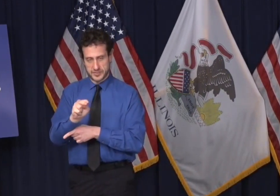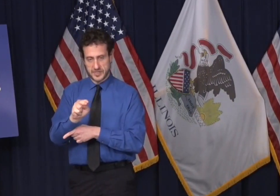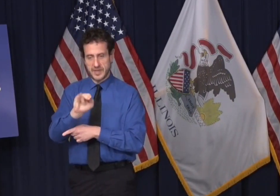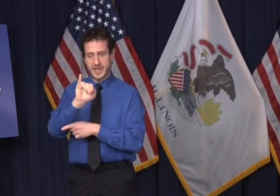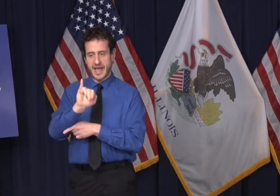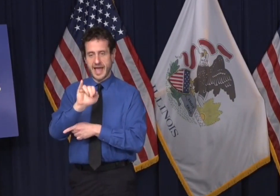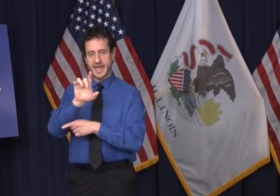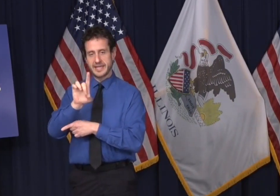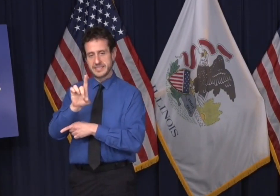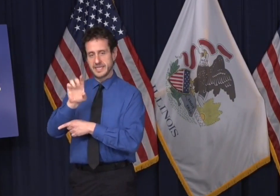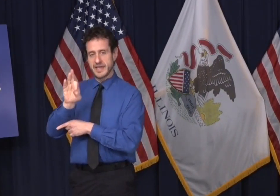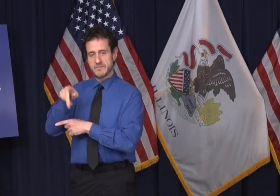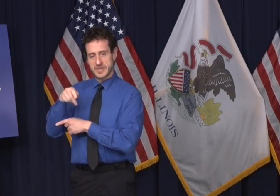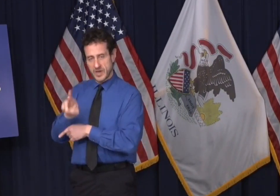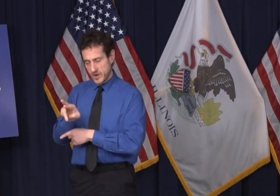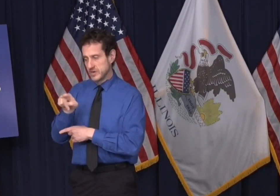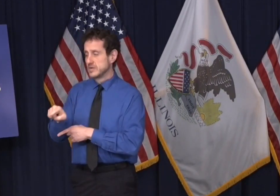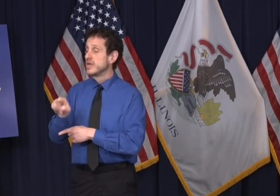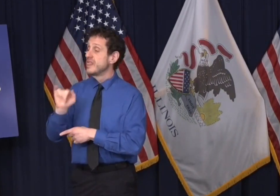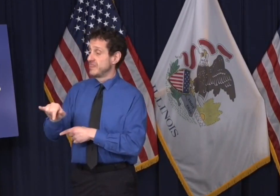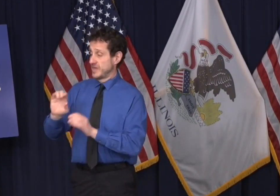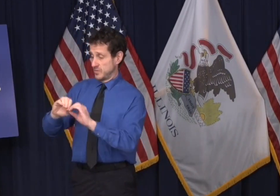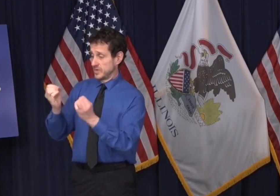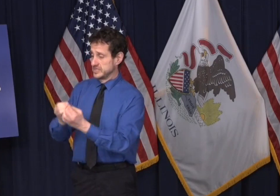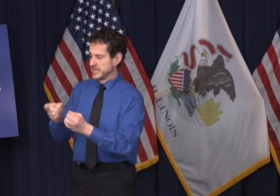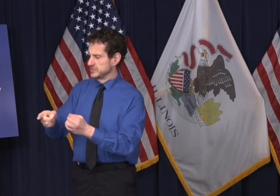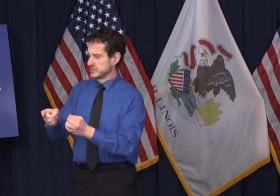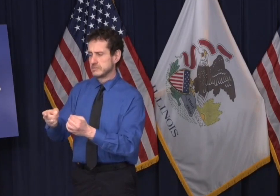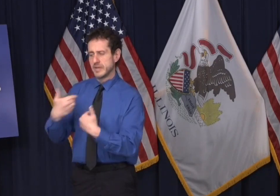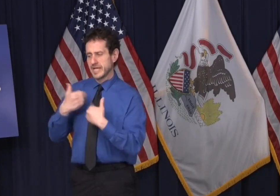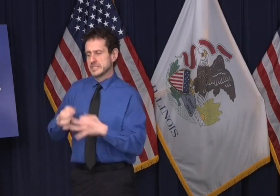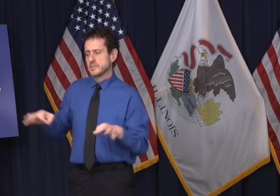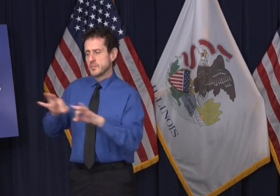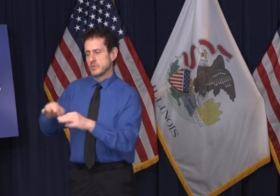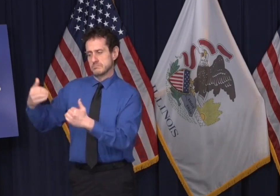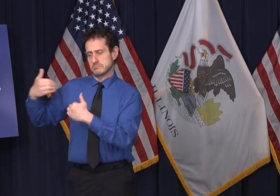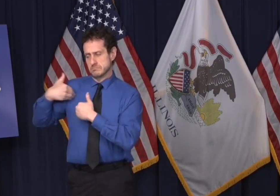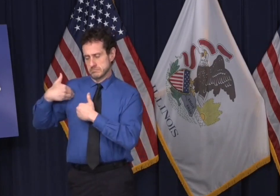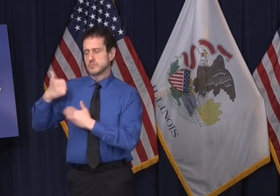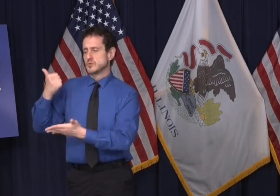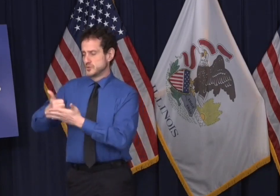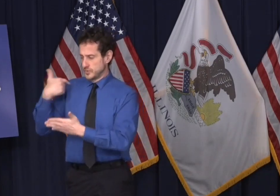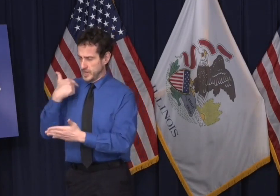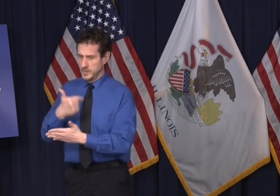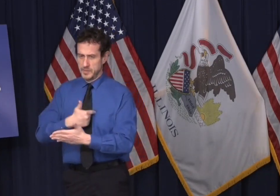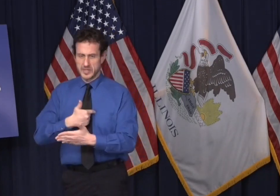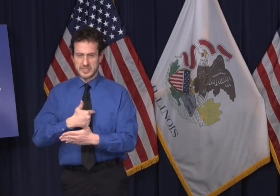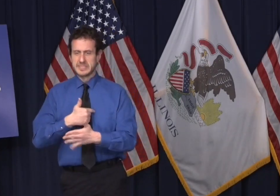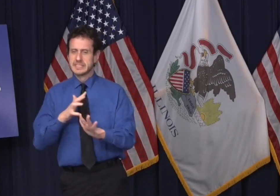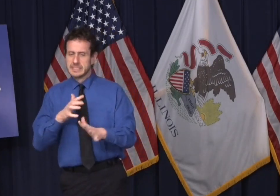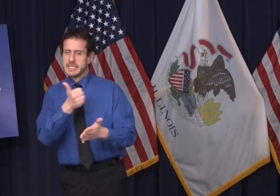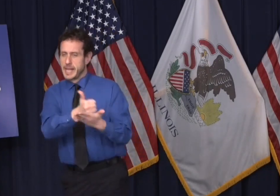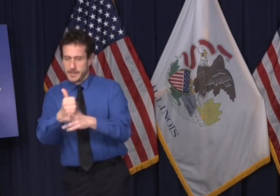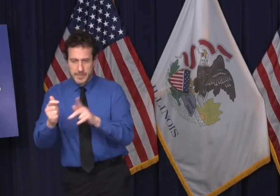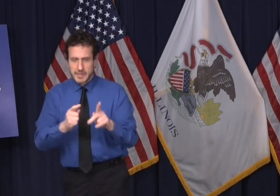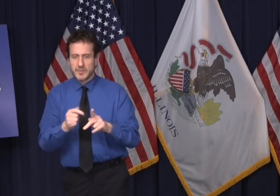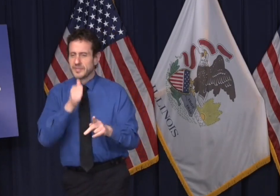which has played a key role in so many of our efforts to soften this virus's financial